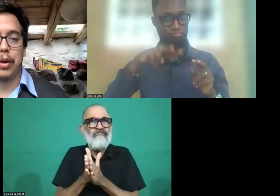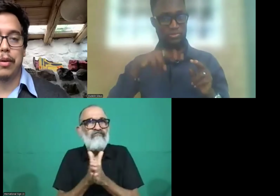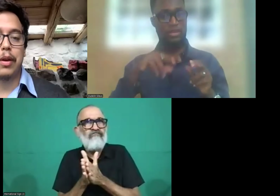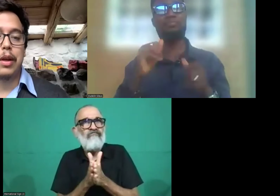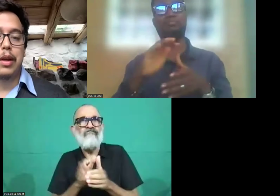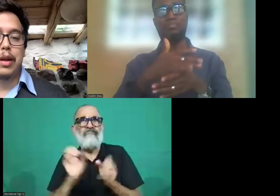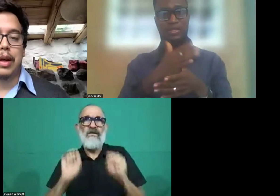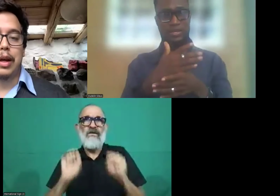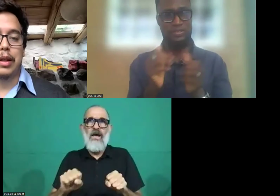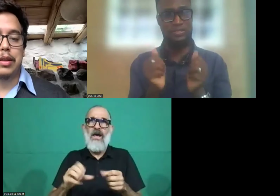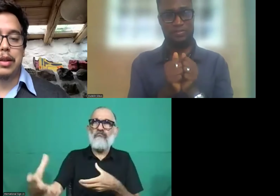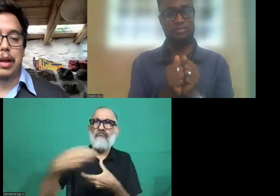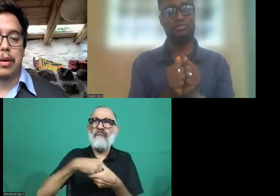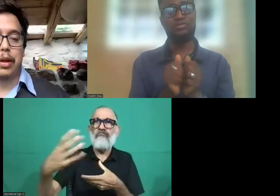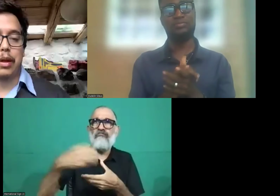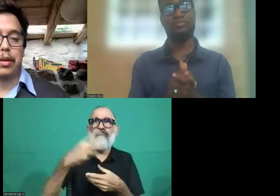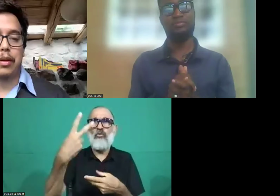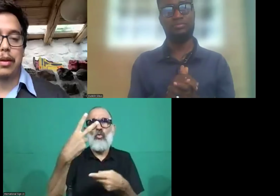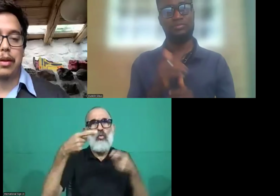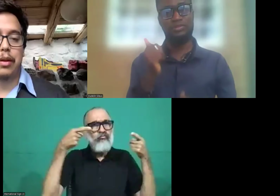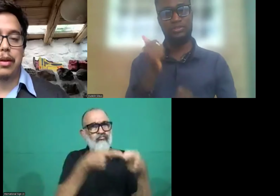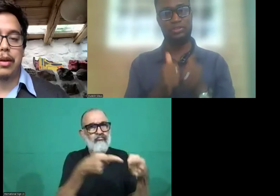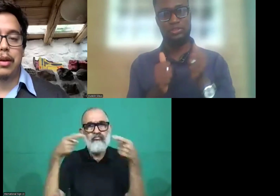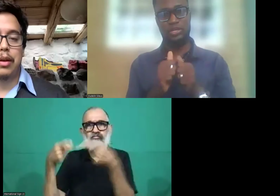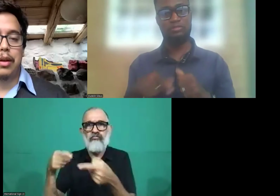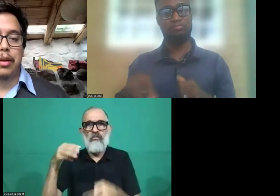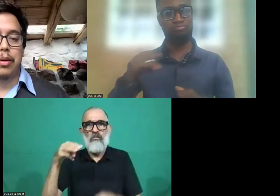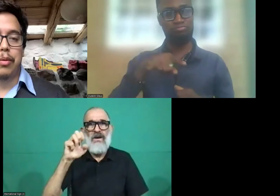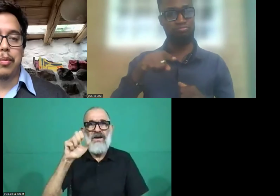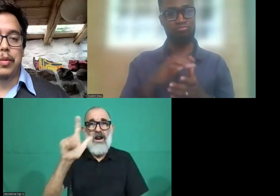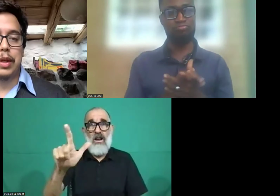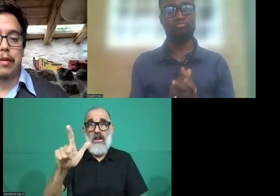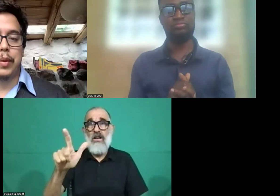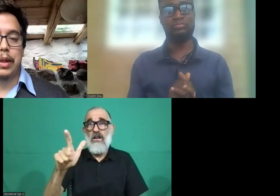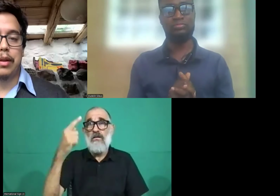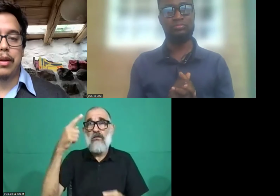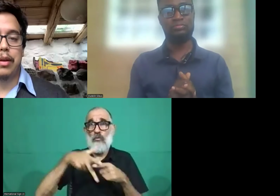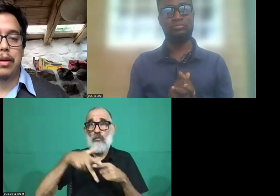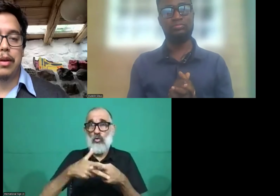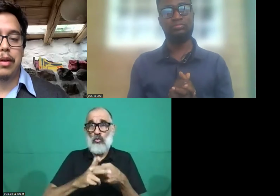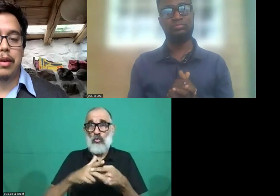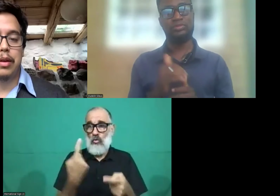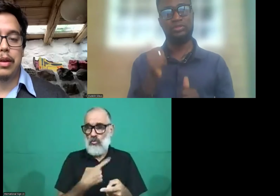There we go. I can see now that the rooms